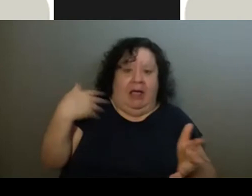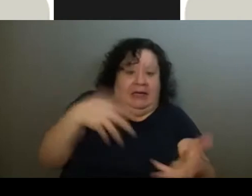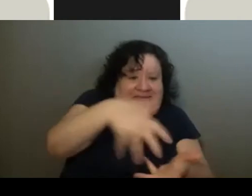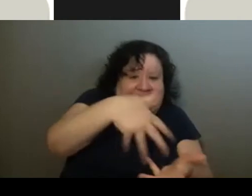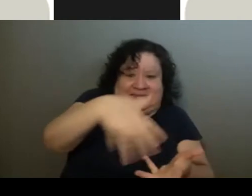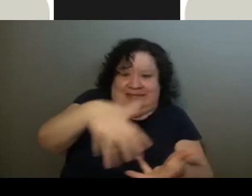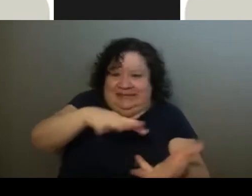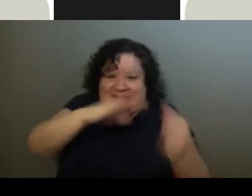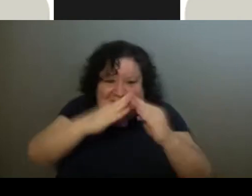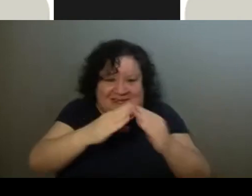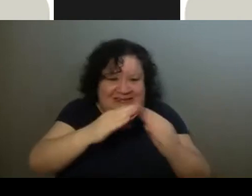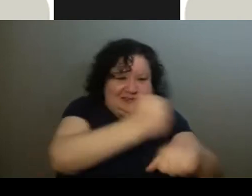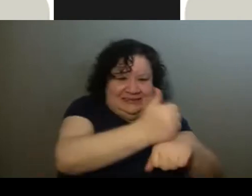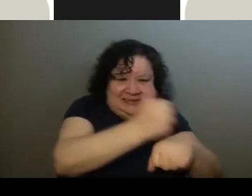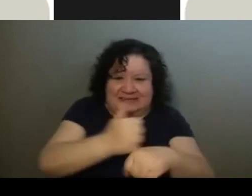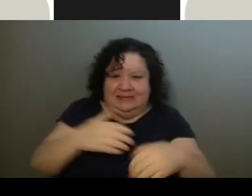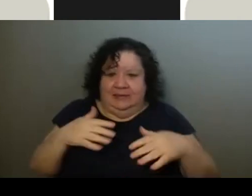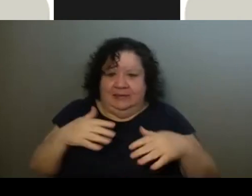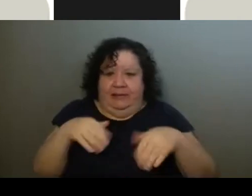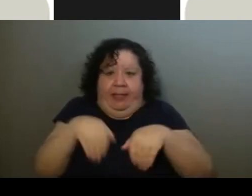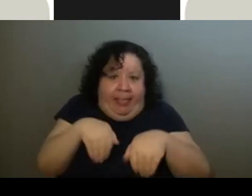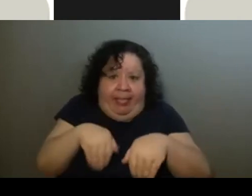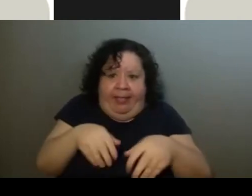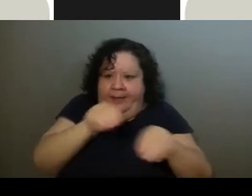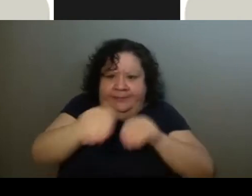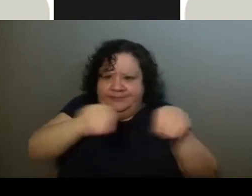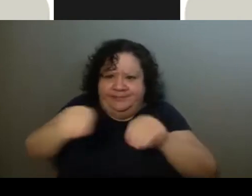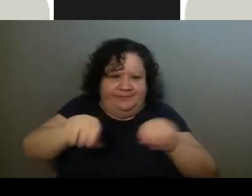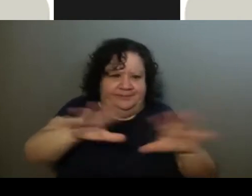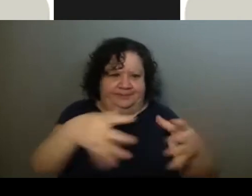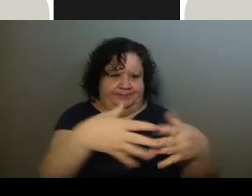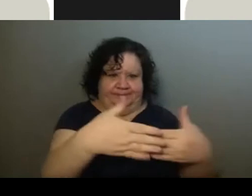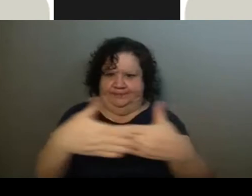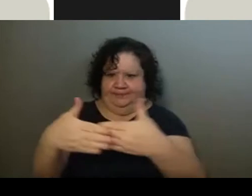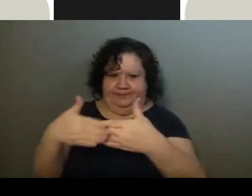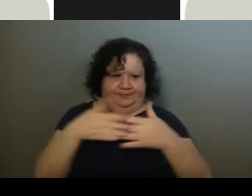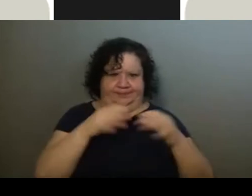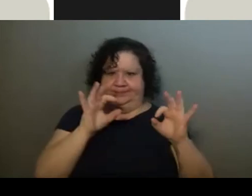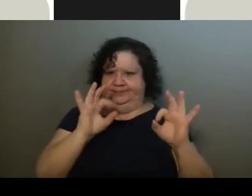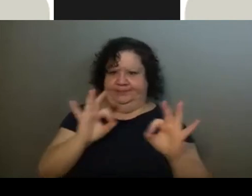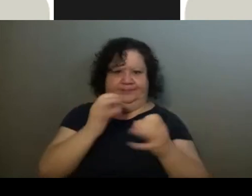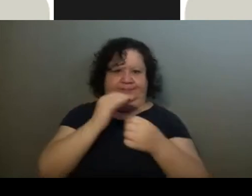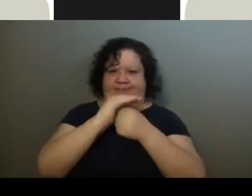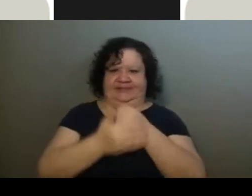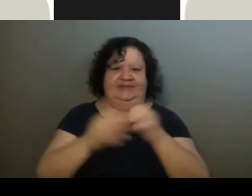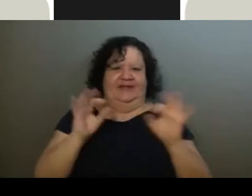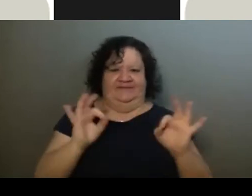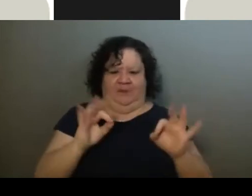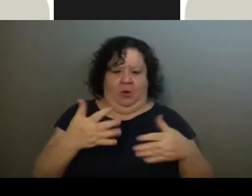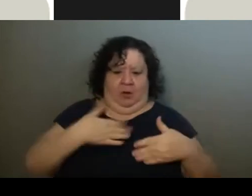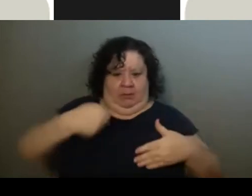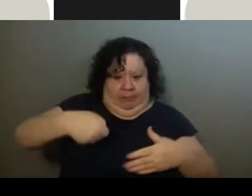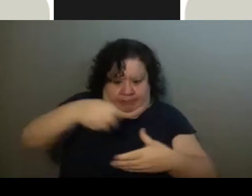capacity building, which has been highlighted, is extremely important at the community level for persons with disabilities, self-help groups. How do